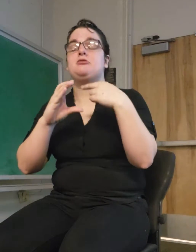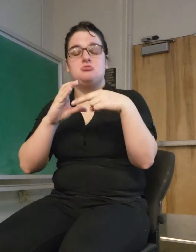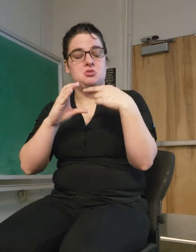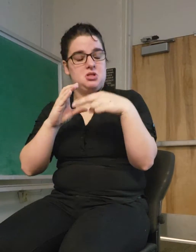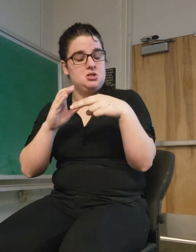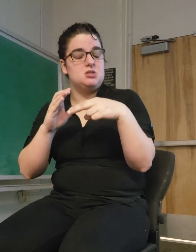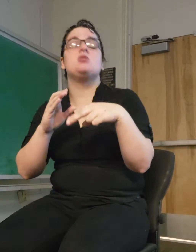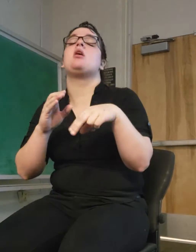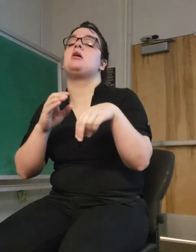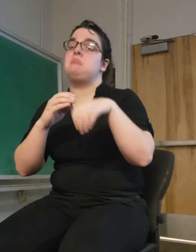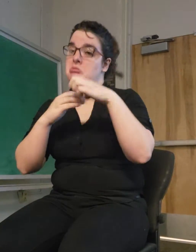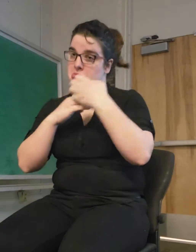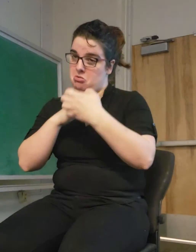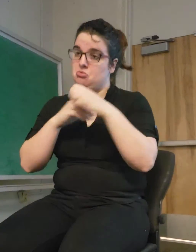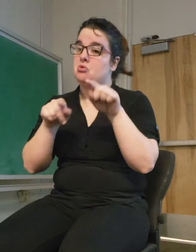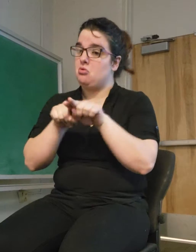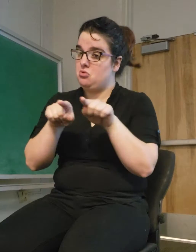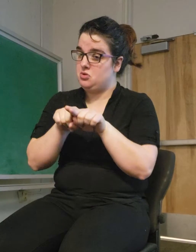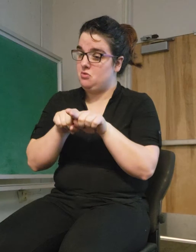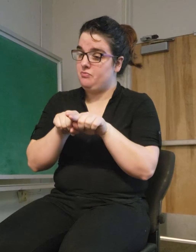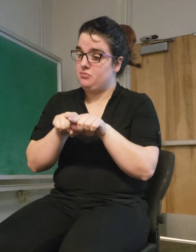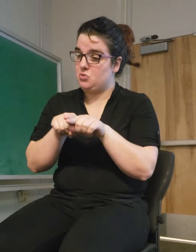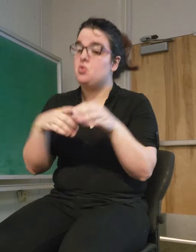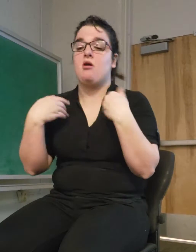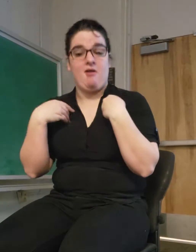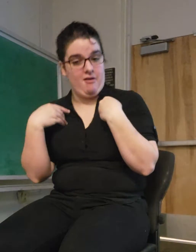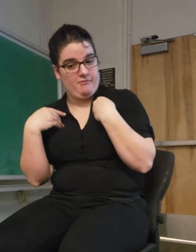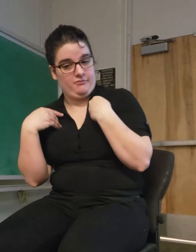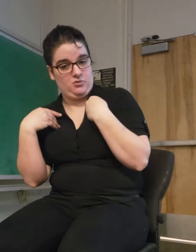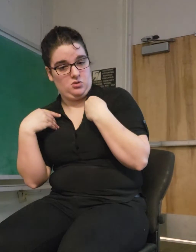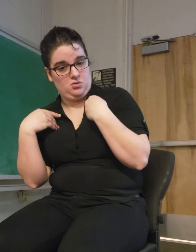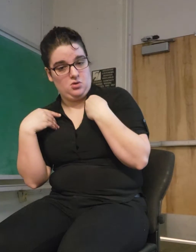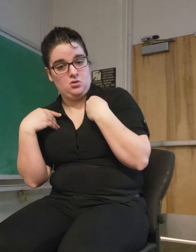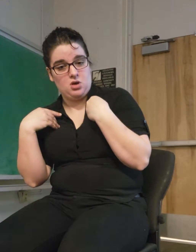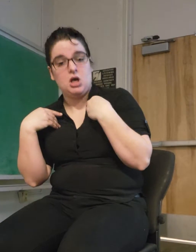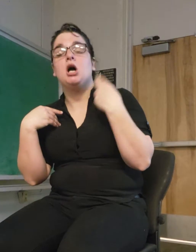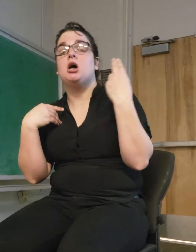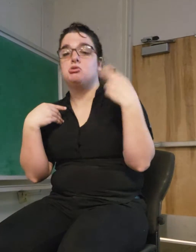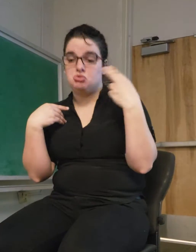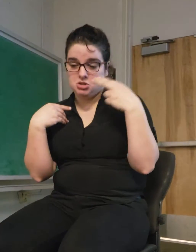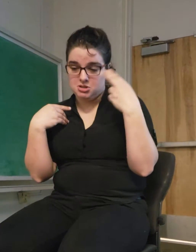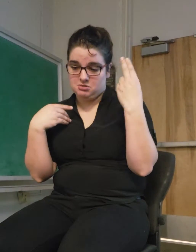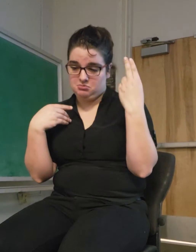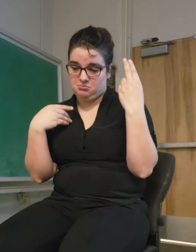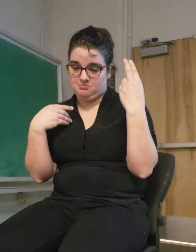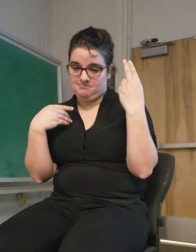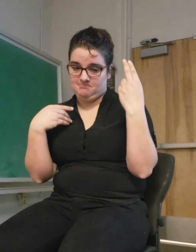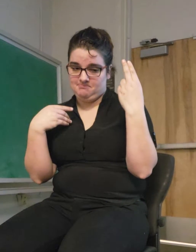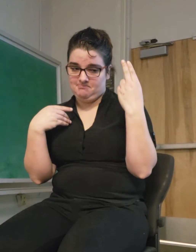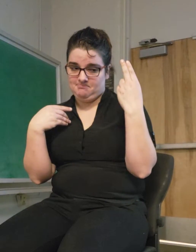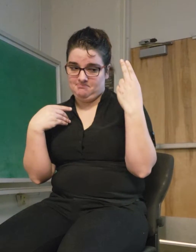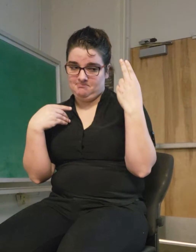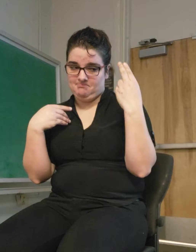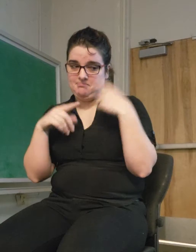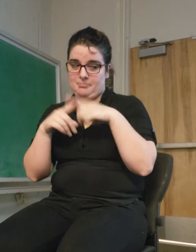although it is a heavier version of hydrogen, its spectrum would be different, okay? Because the presence of an extra neutron is going to change the